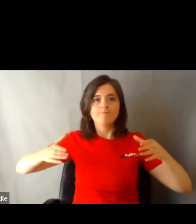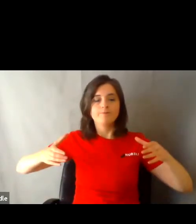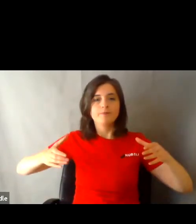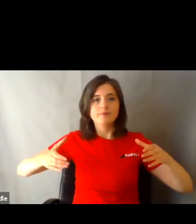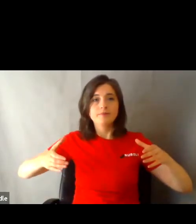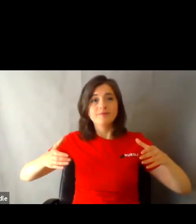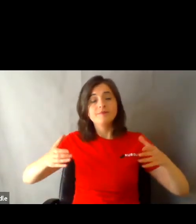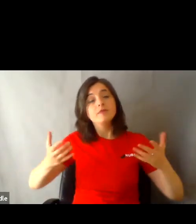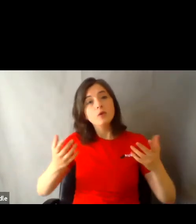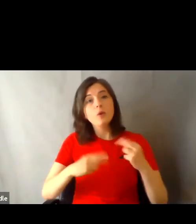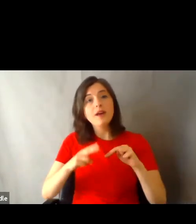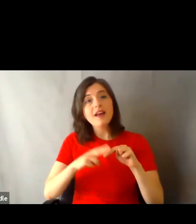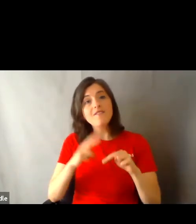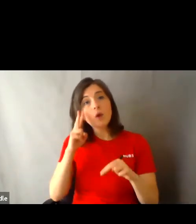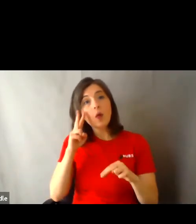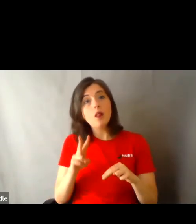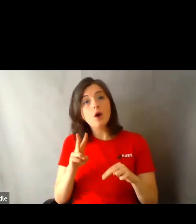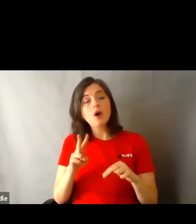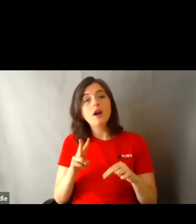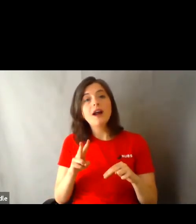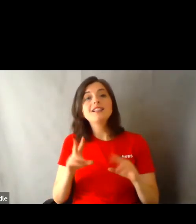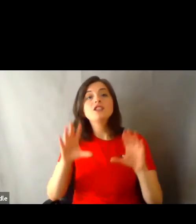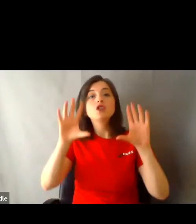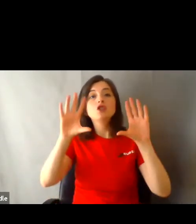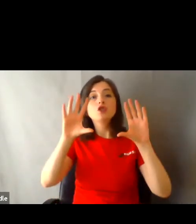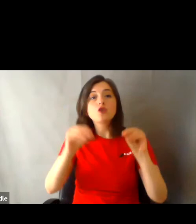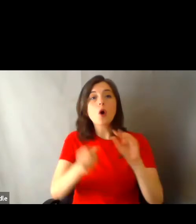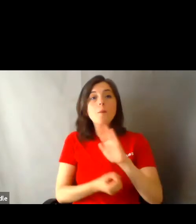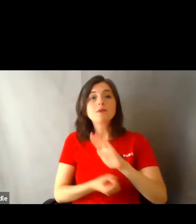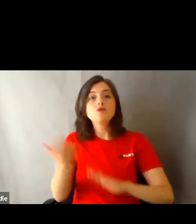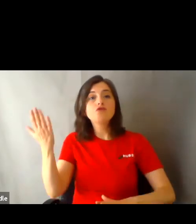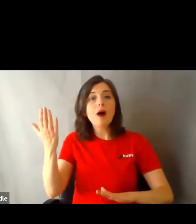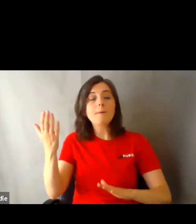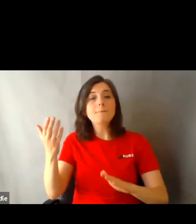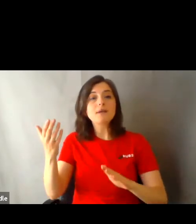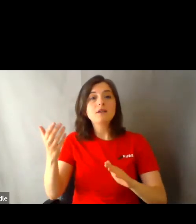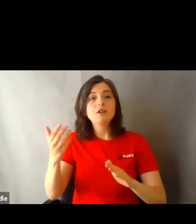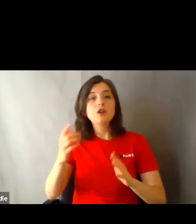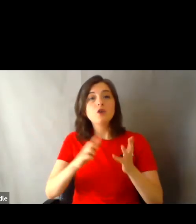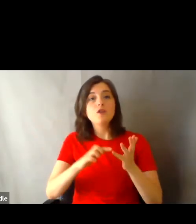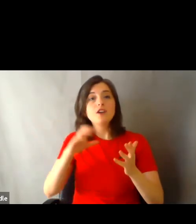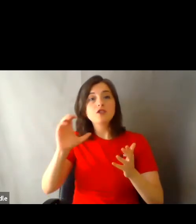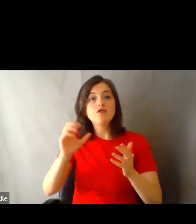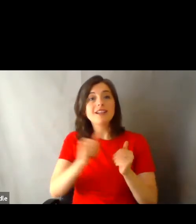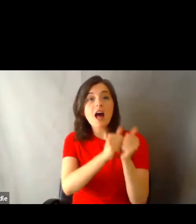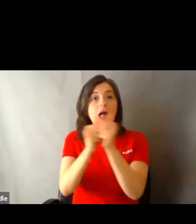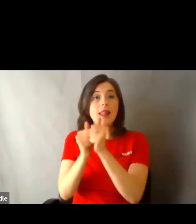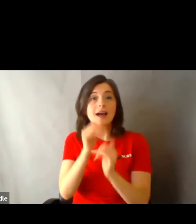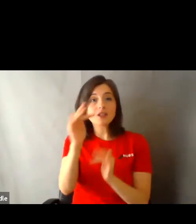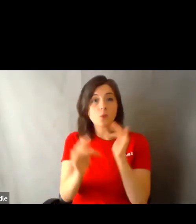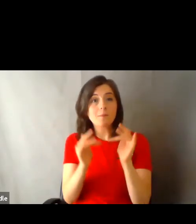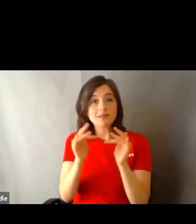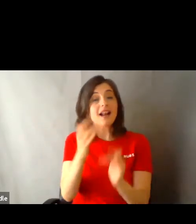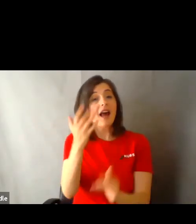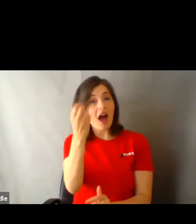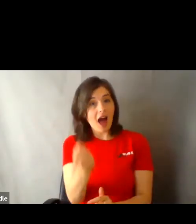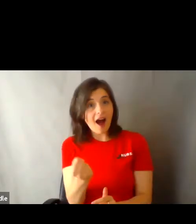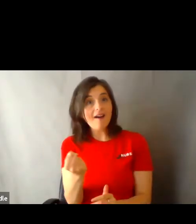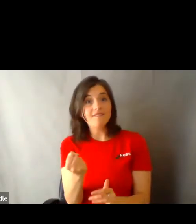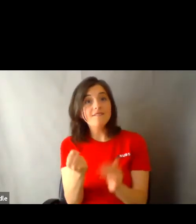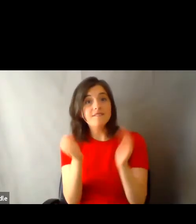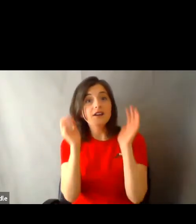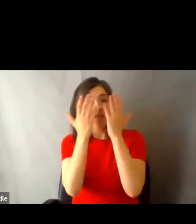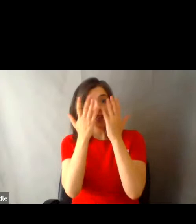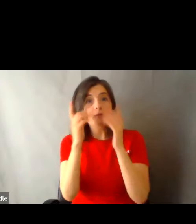if you look at the Scrap Universal Credit Alliance website, we have social media, Facebook and